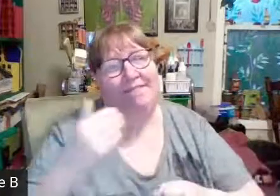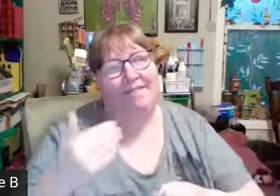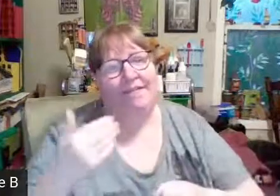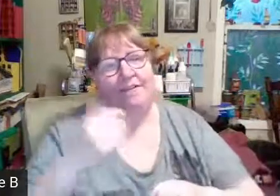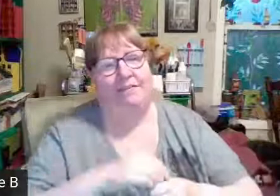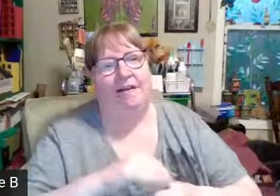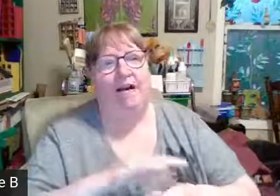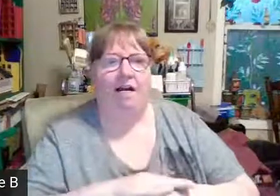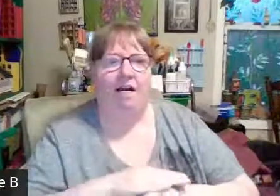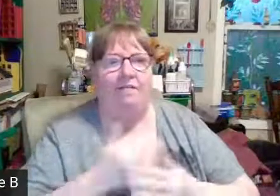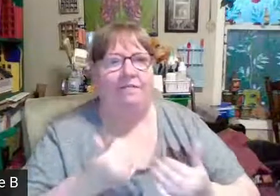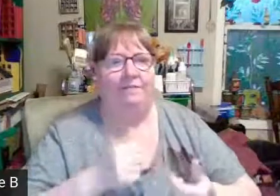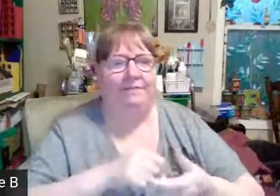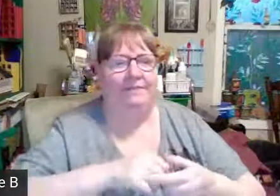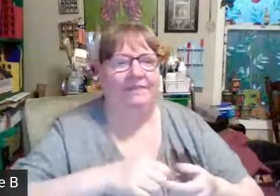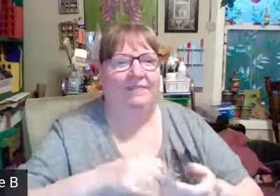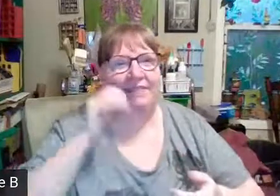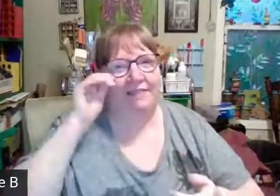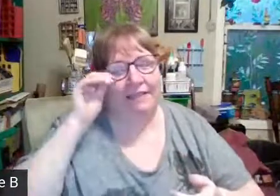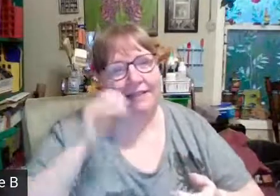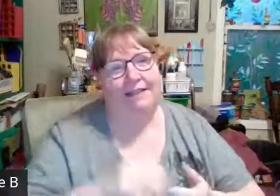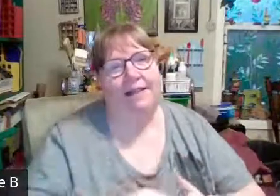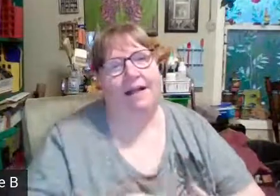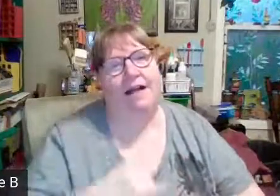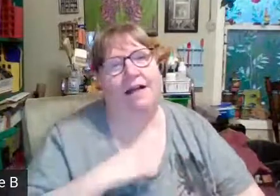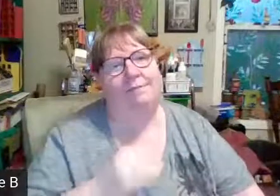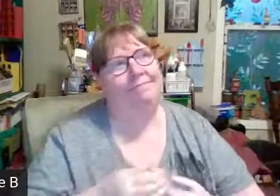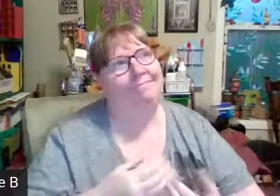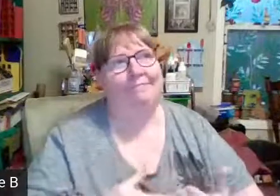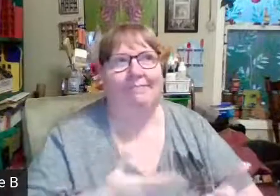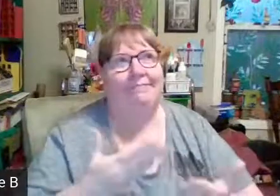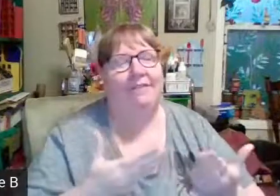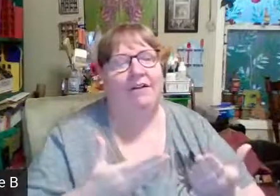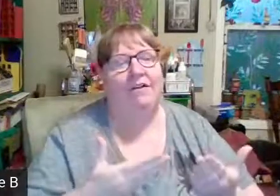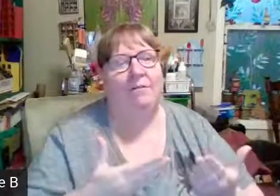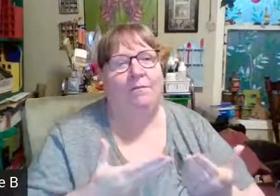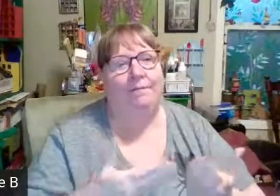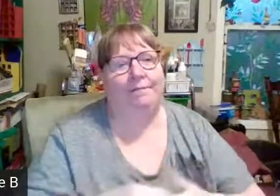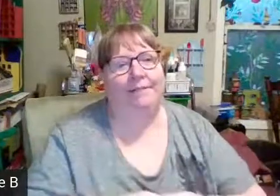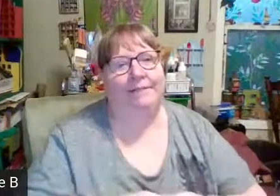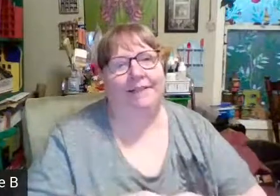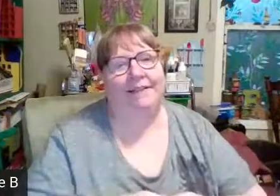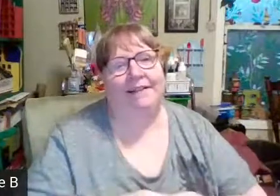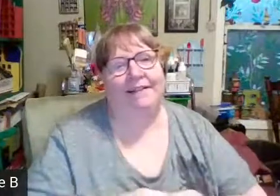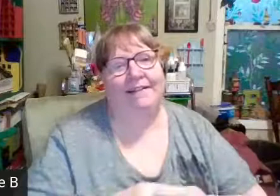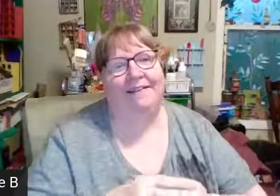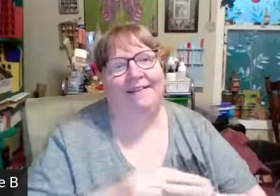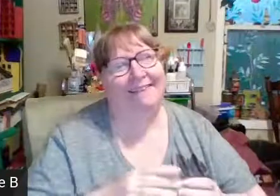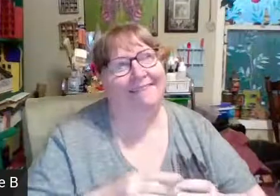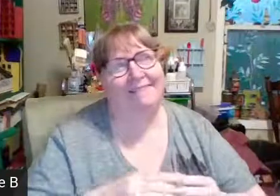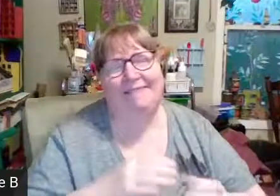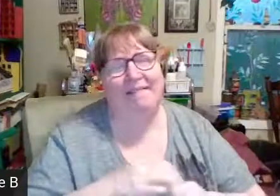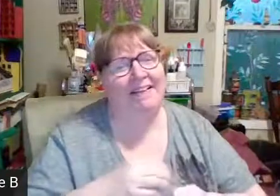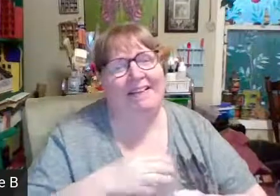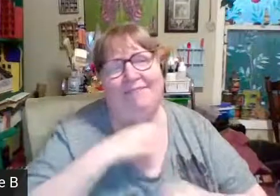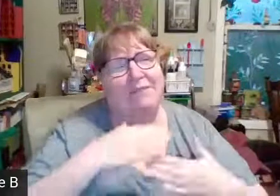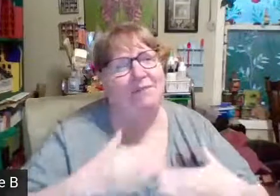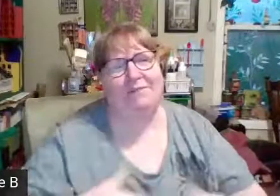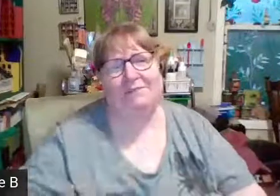I barely got anything for Christmas in July. And yes, I call it Christmas in July, but I barely got anything for Christmas in